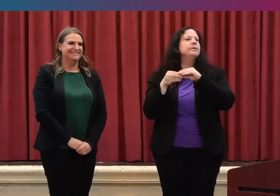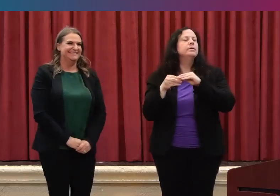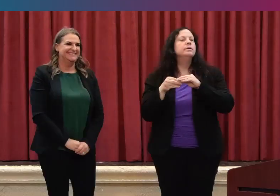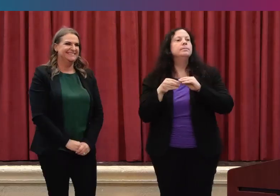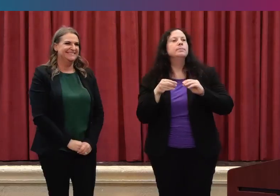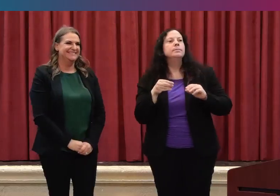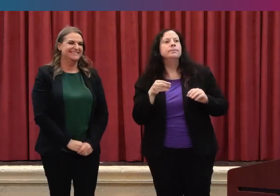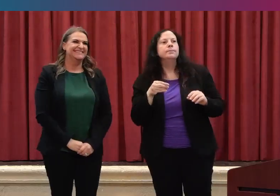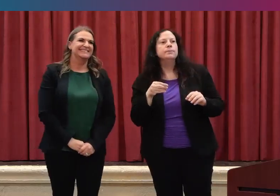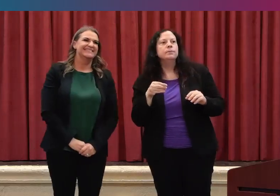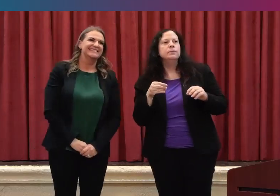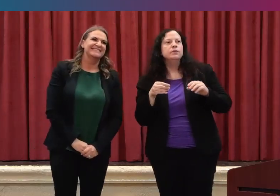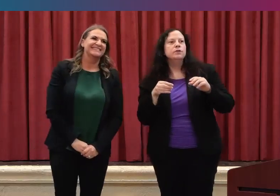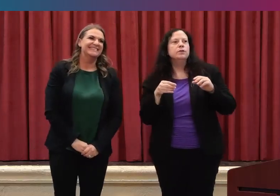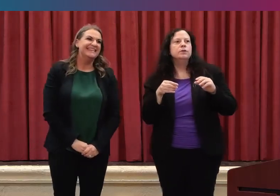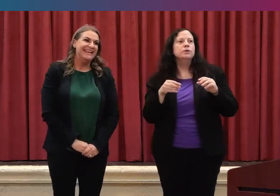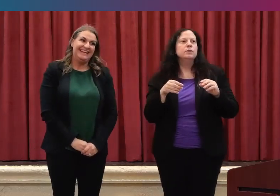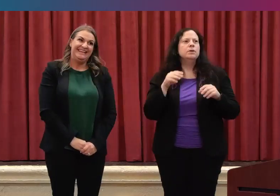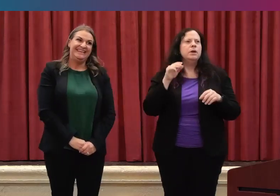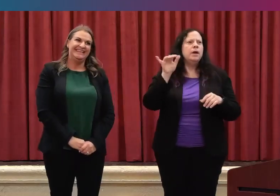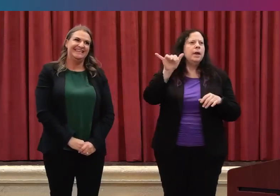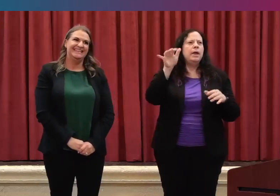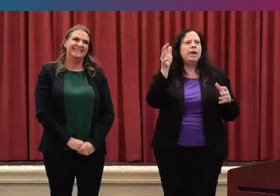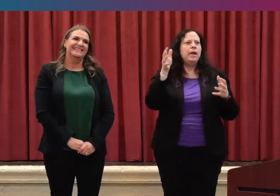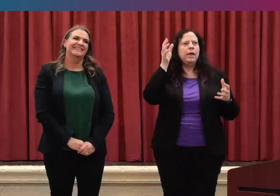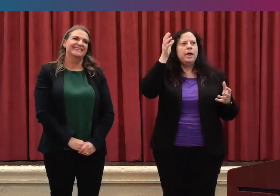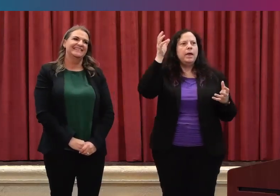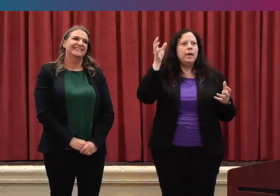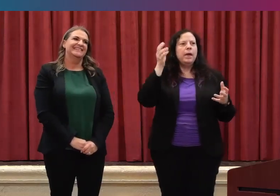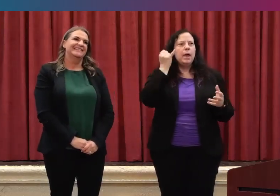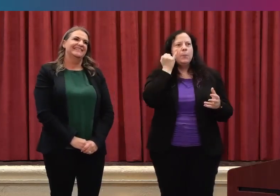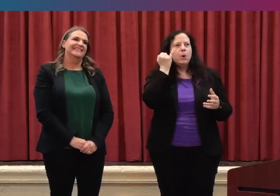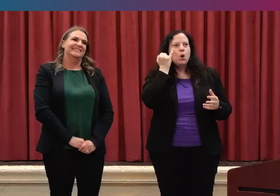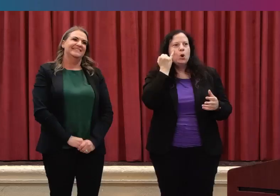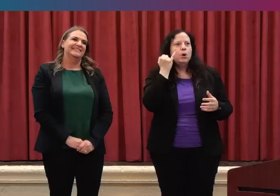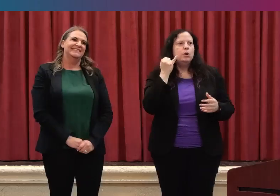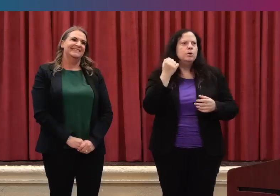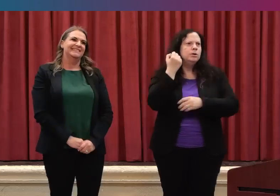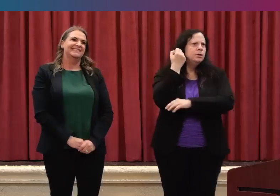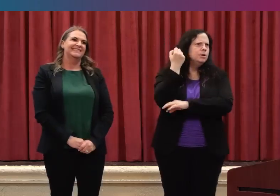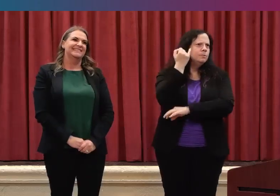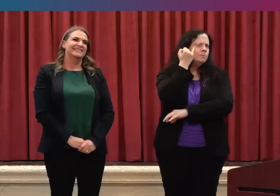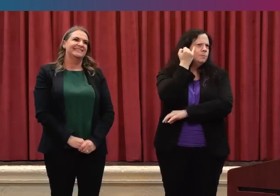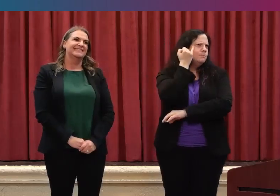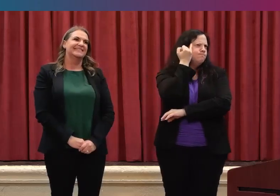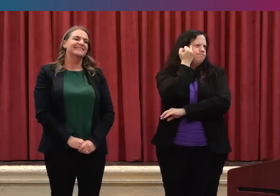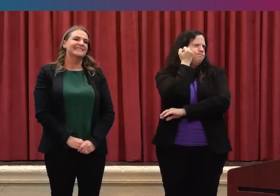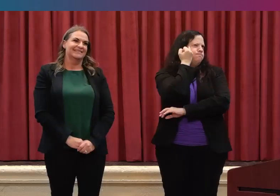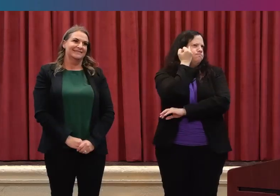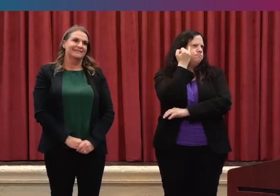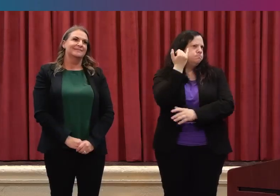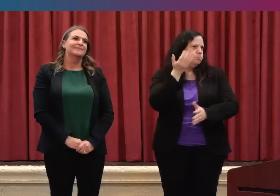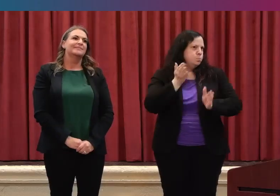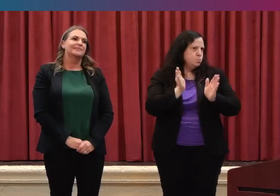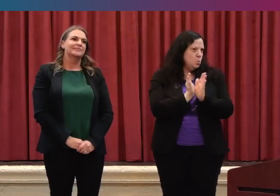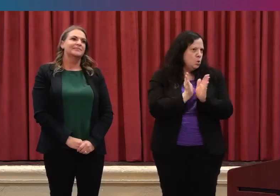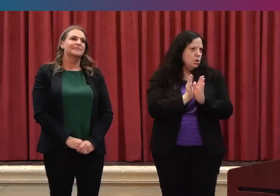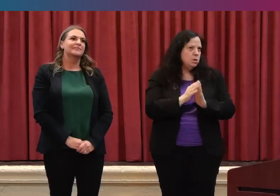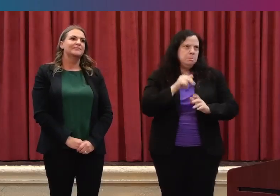Very helpful. So, such as before, like my dentist in particular is a very small